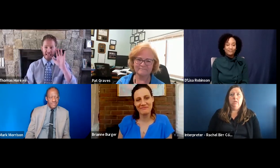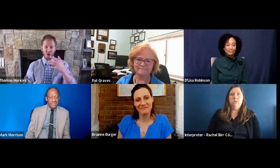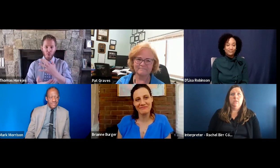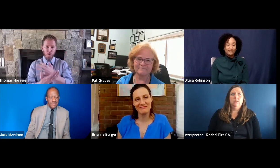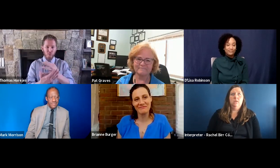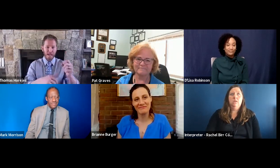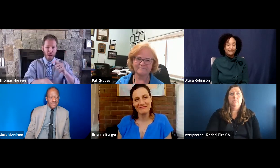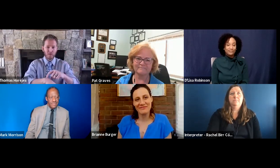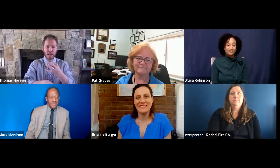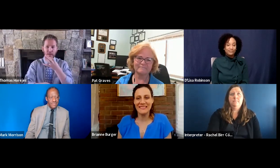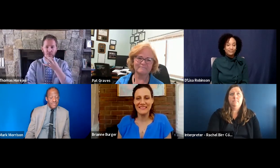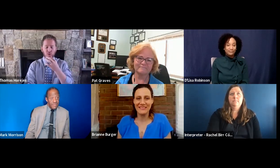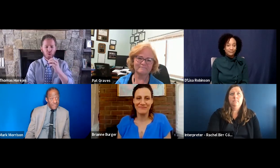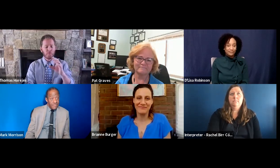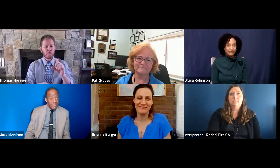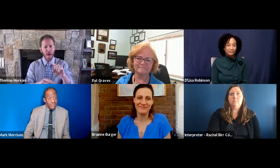misunderstanding.